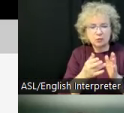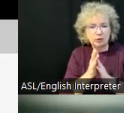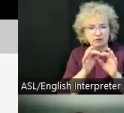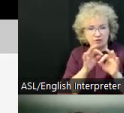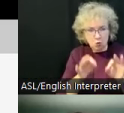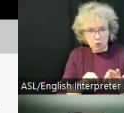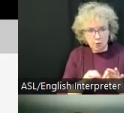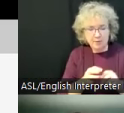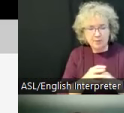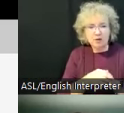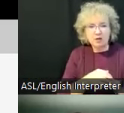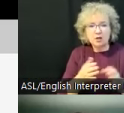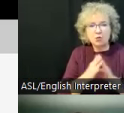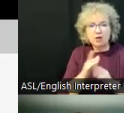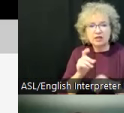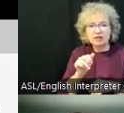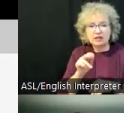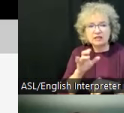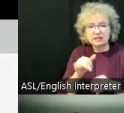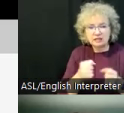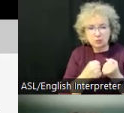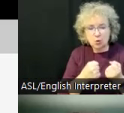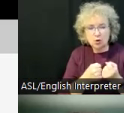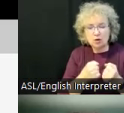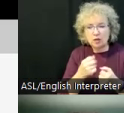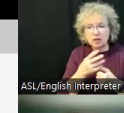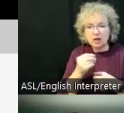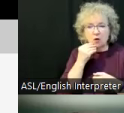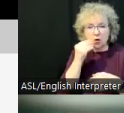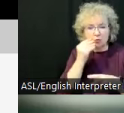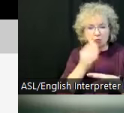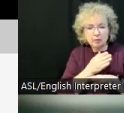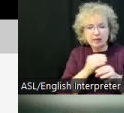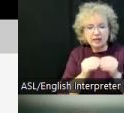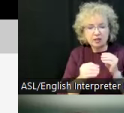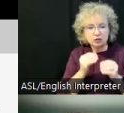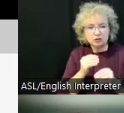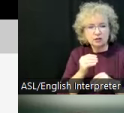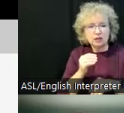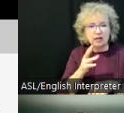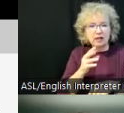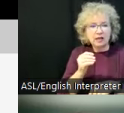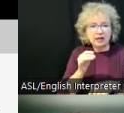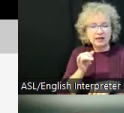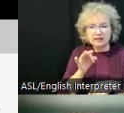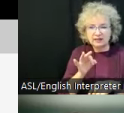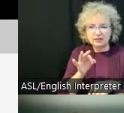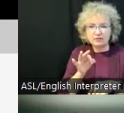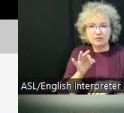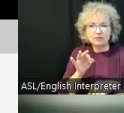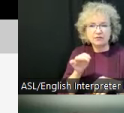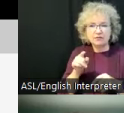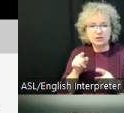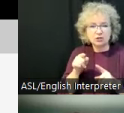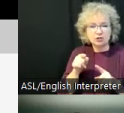requesting tenancy supports and home remediations. And if she has additional